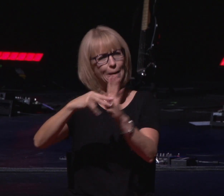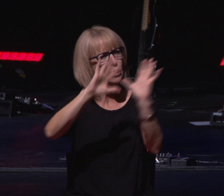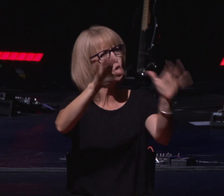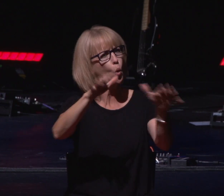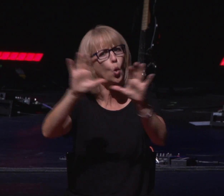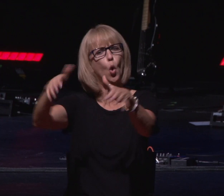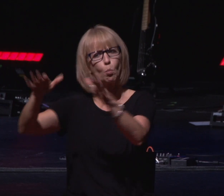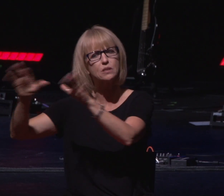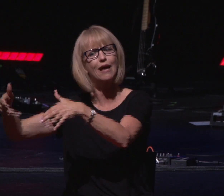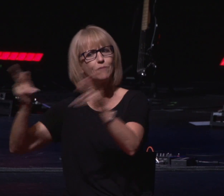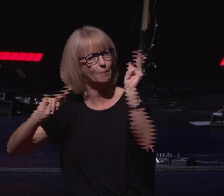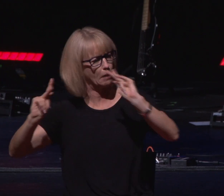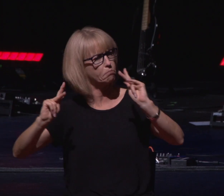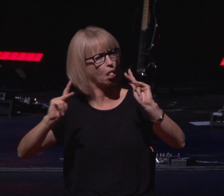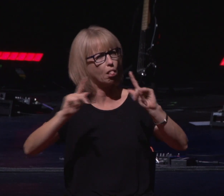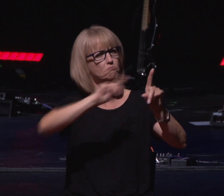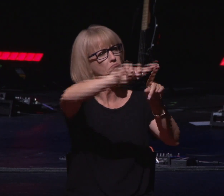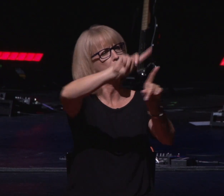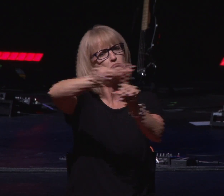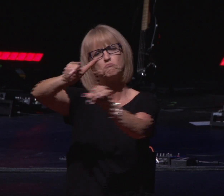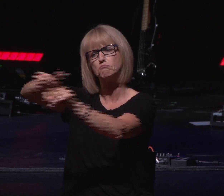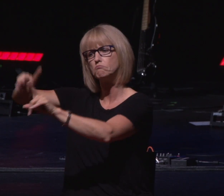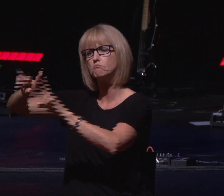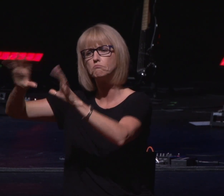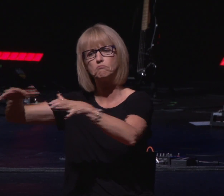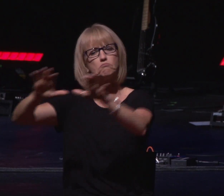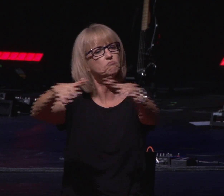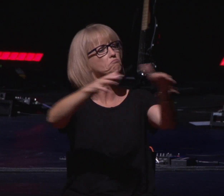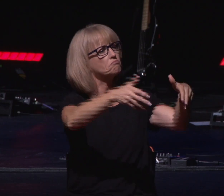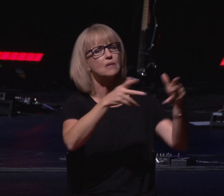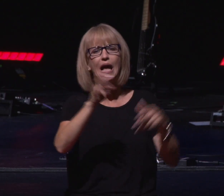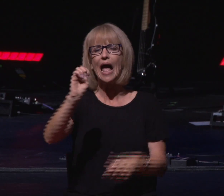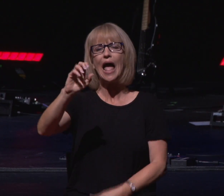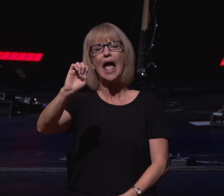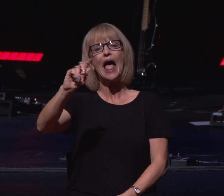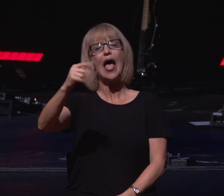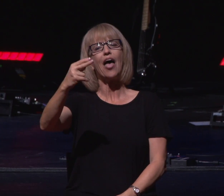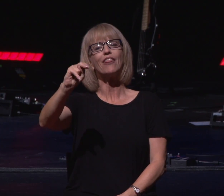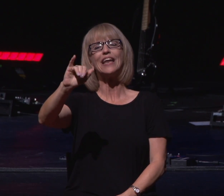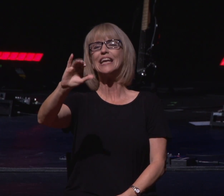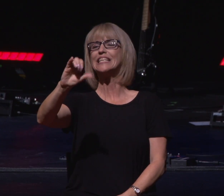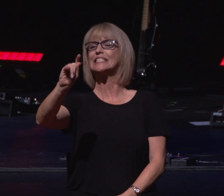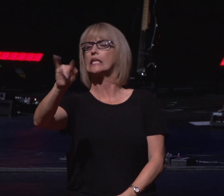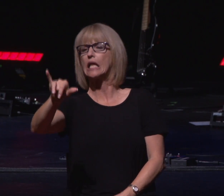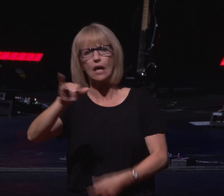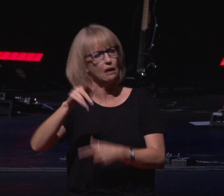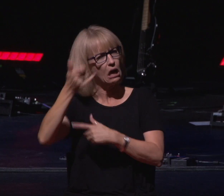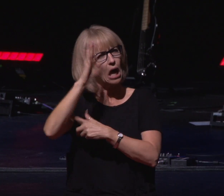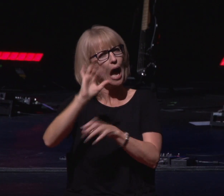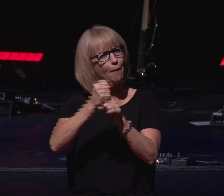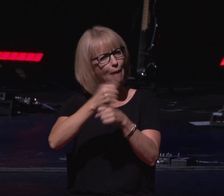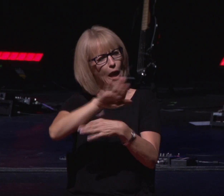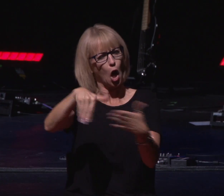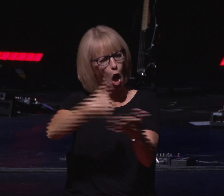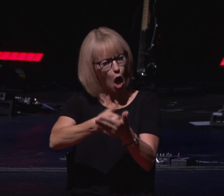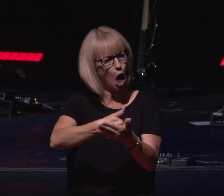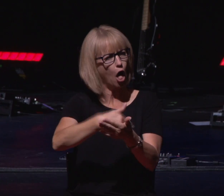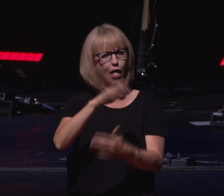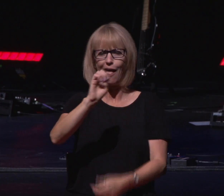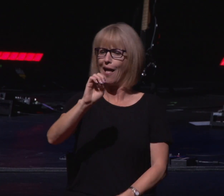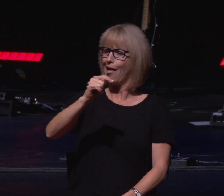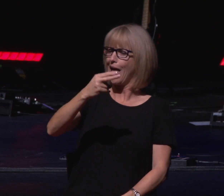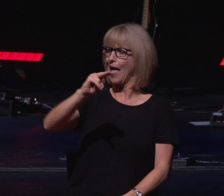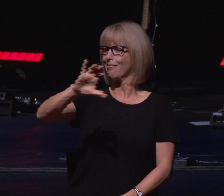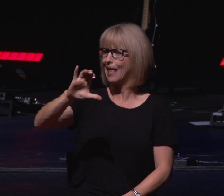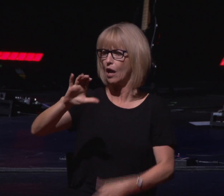people or multitudes or ethnicities. So it says God made people of every nation. He made every ethnic